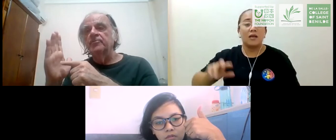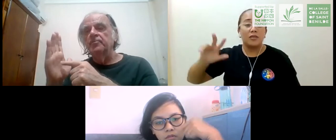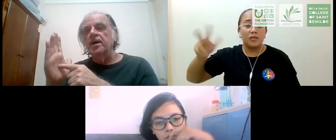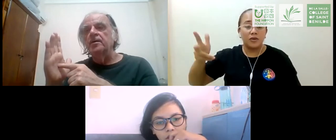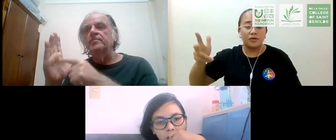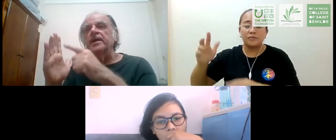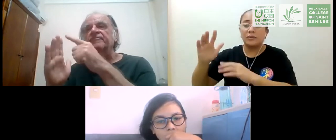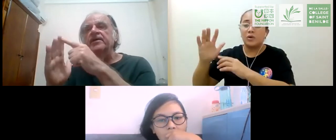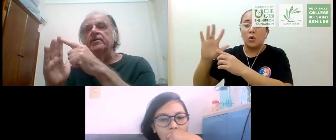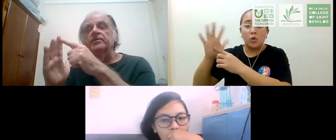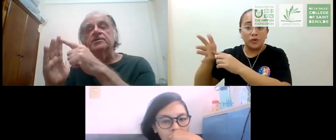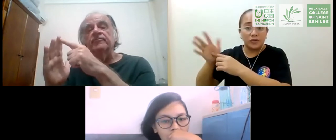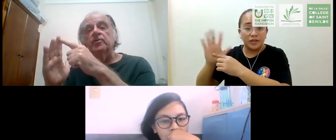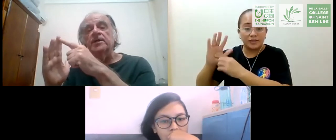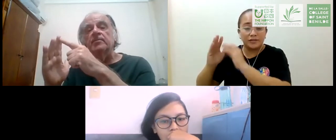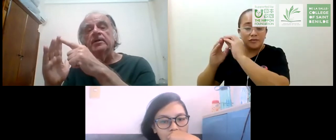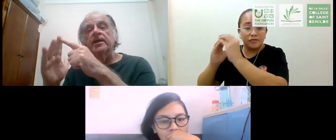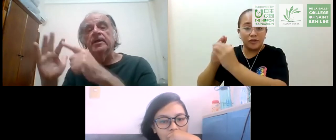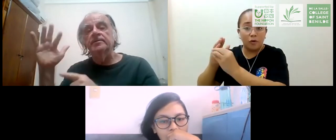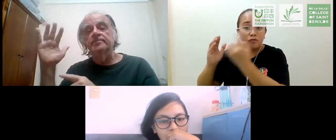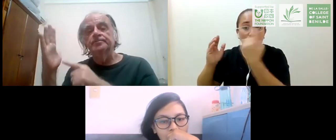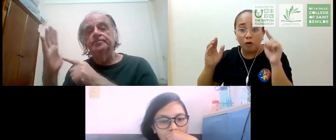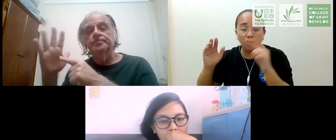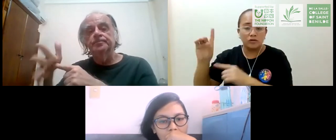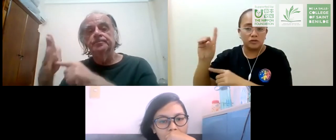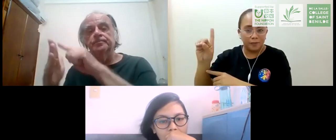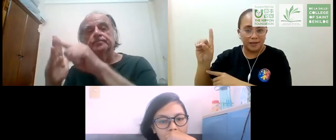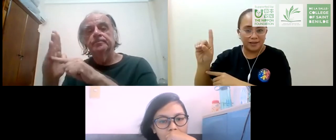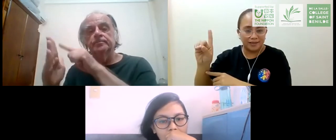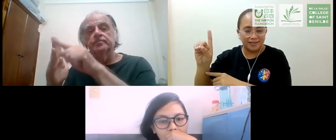orientation of the palm and fingers for dominant hand,